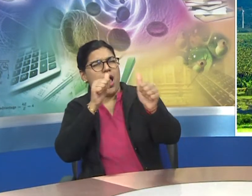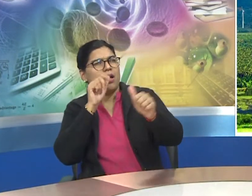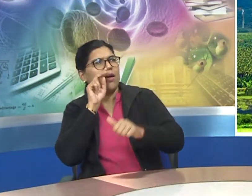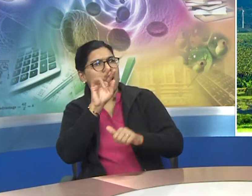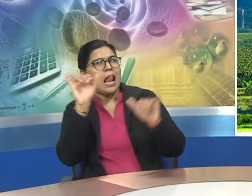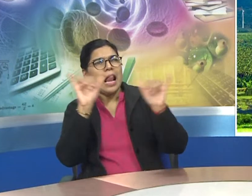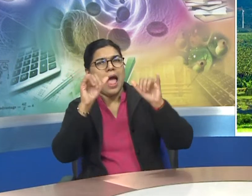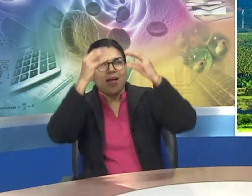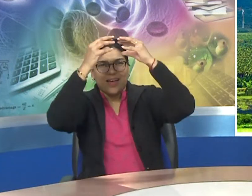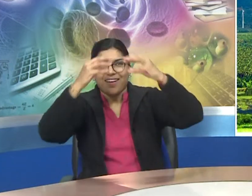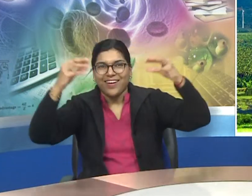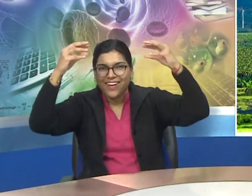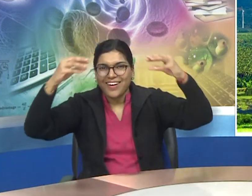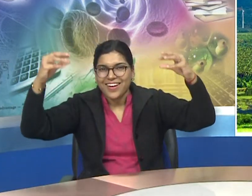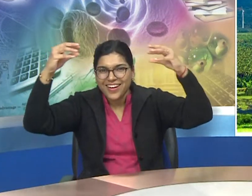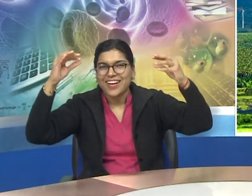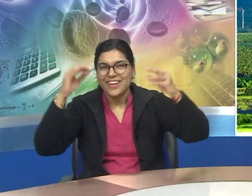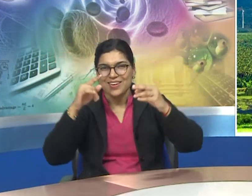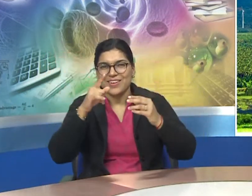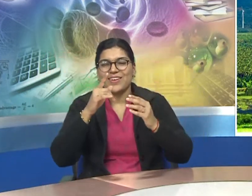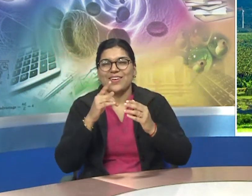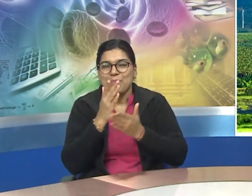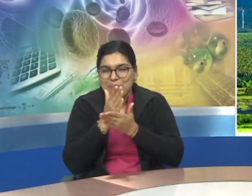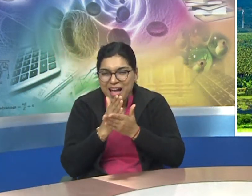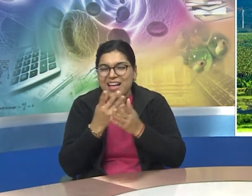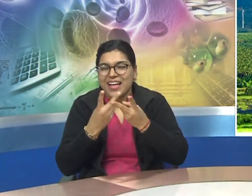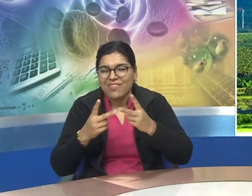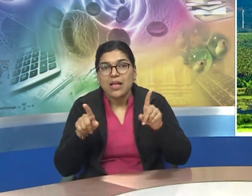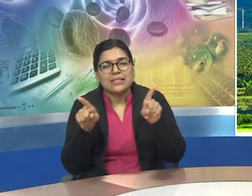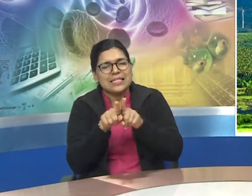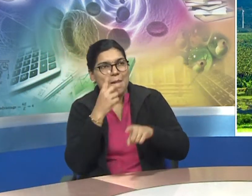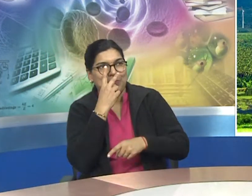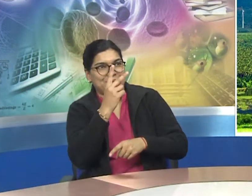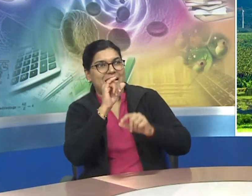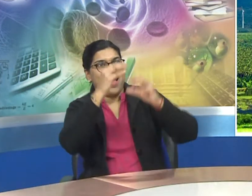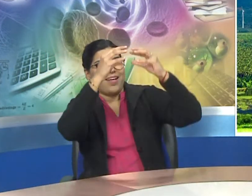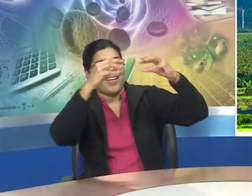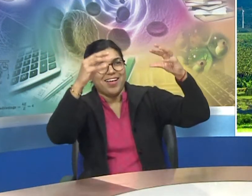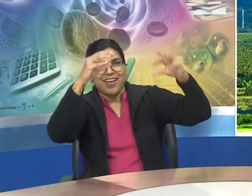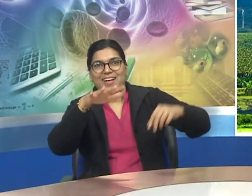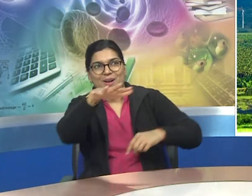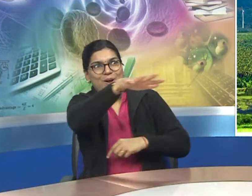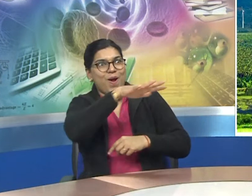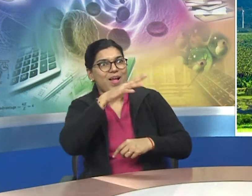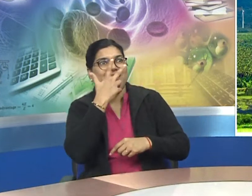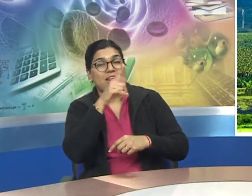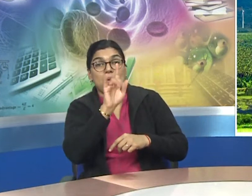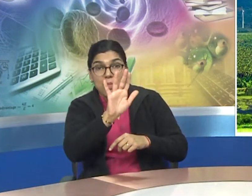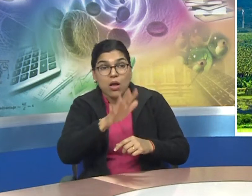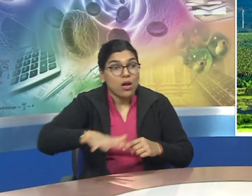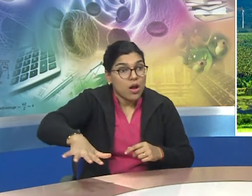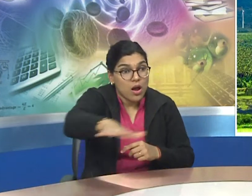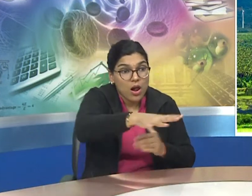So the wind turbines have been decorating our landscape near Madurai and beyond.